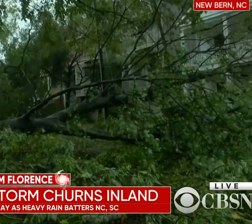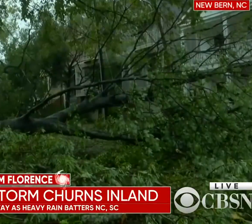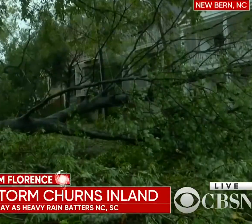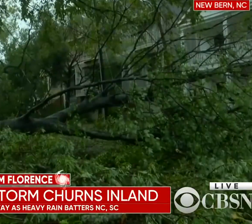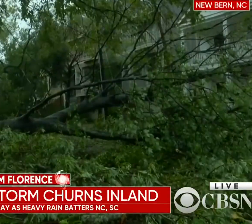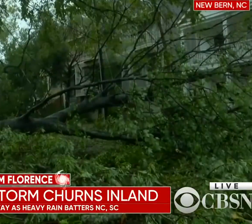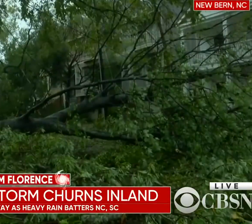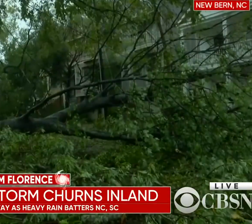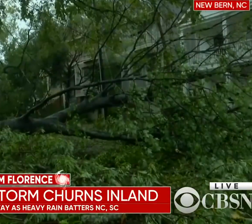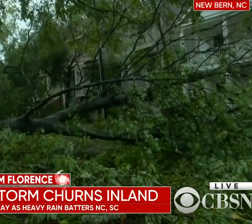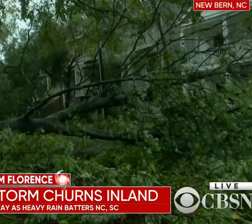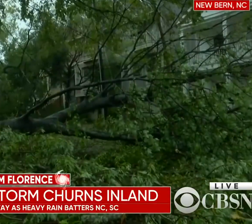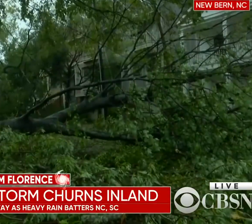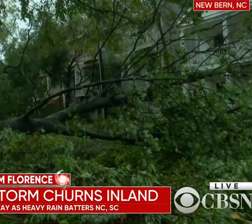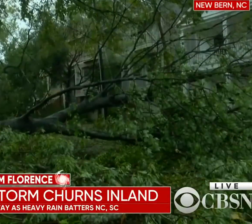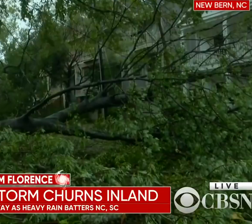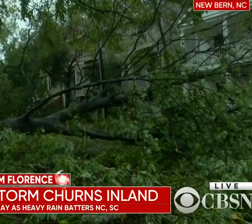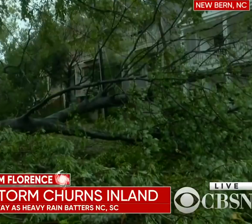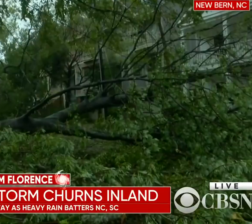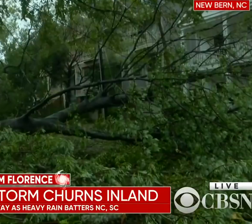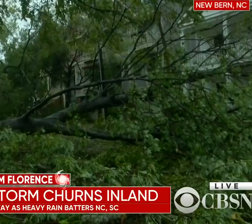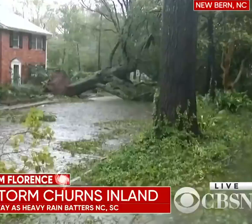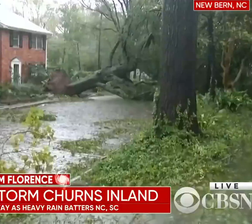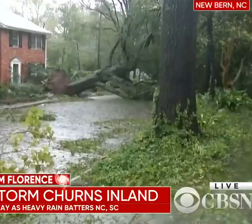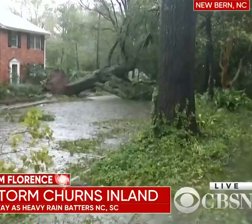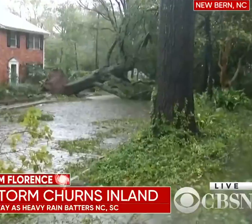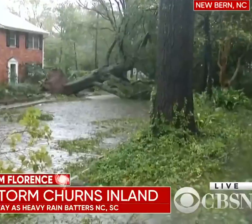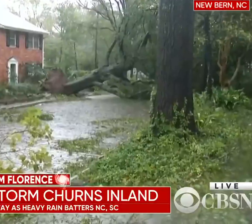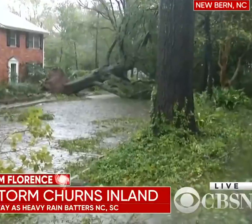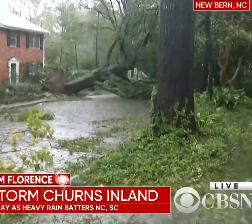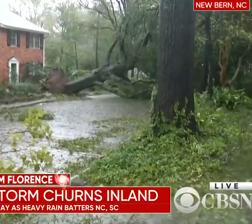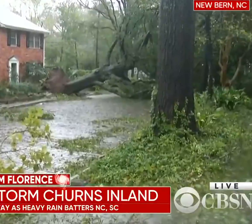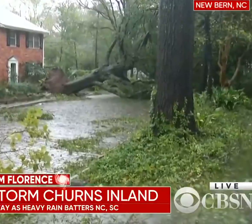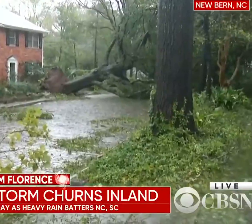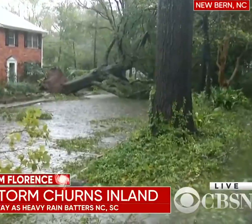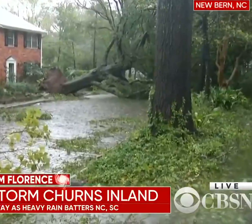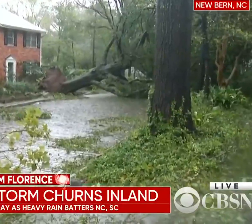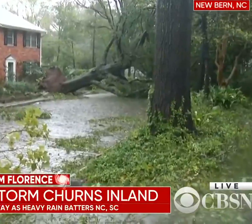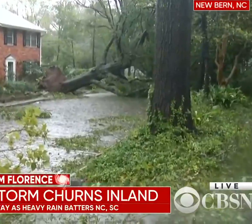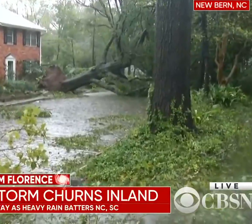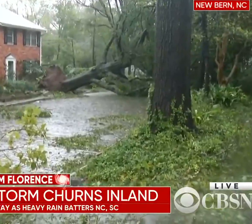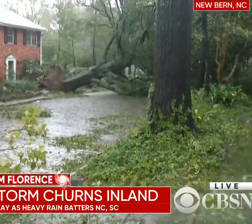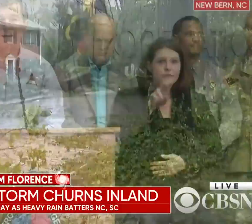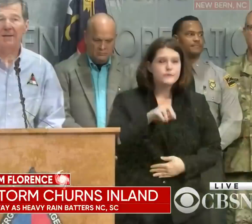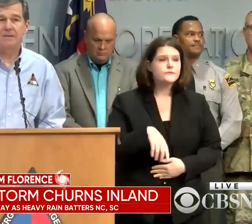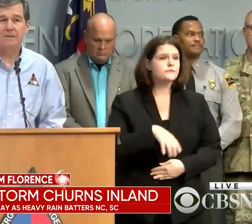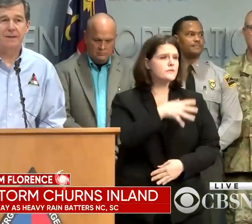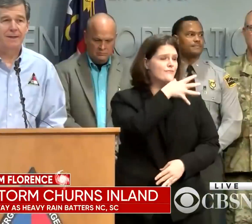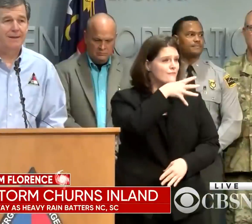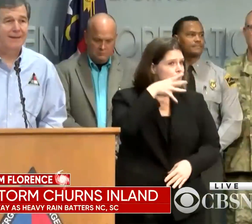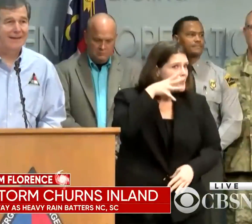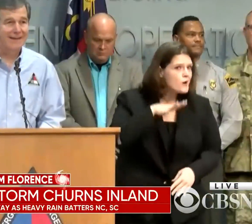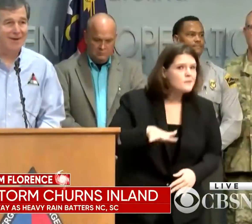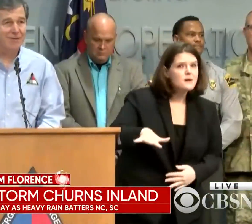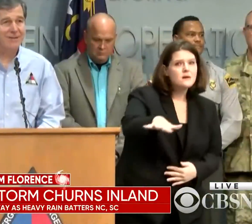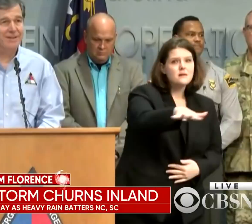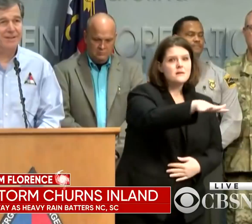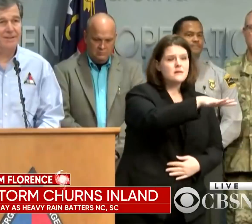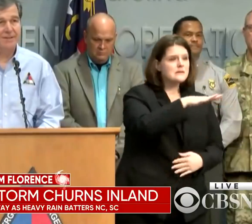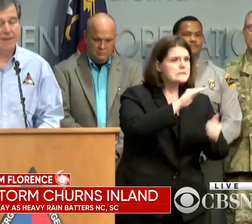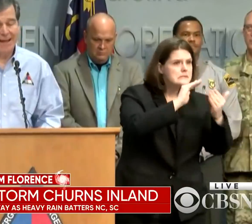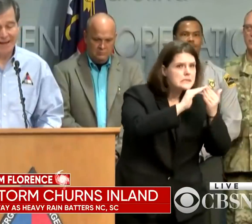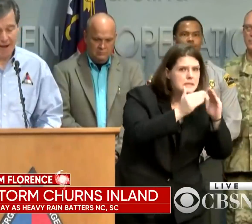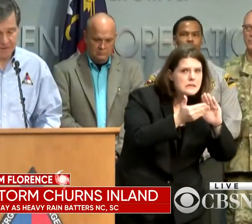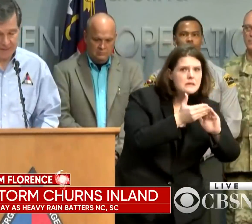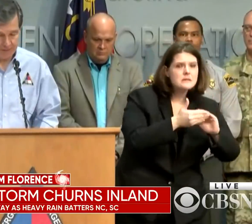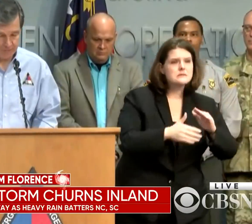County. One lost his life while trying to plug in a generator. One city in crisis today is New Bern, North Carolina, which sits